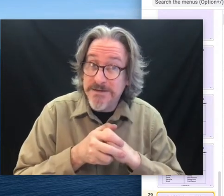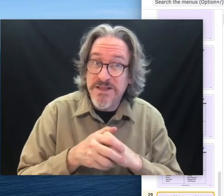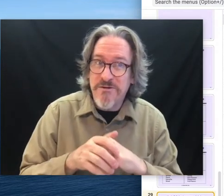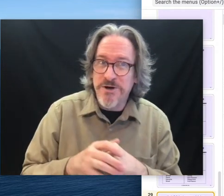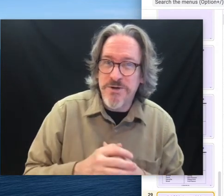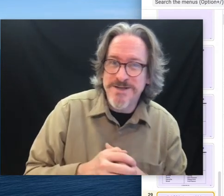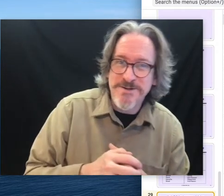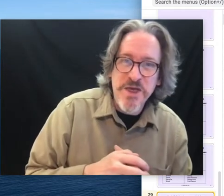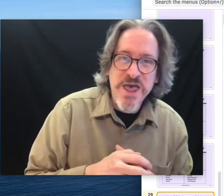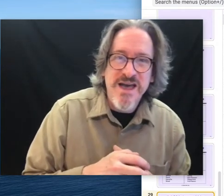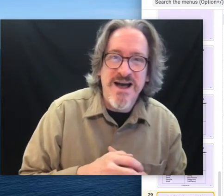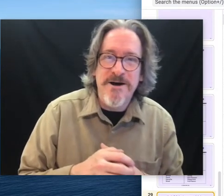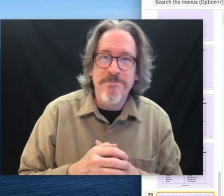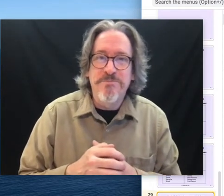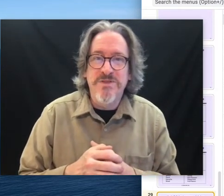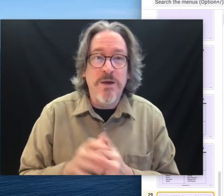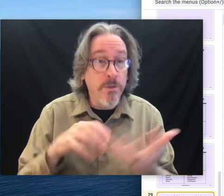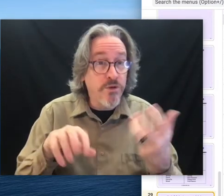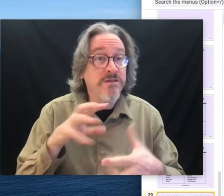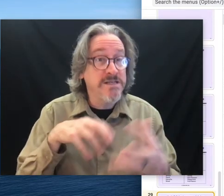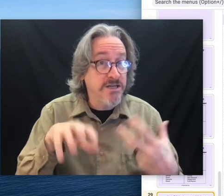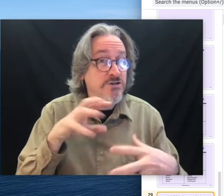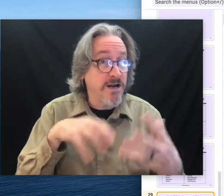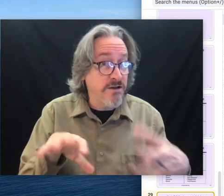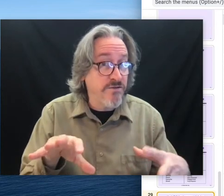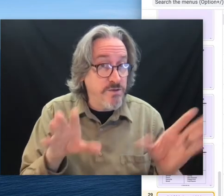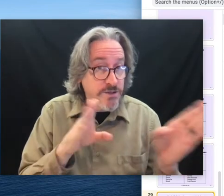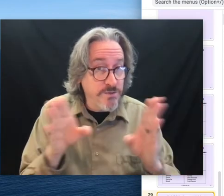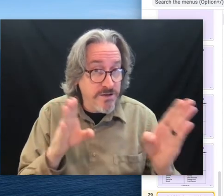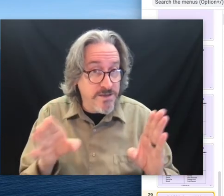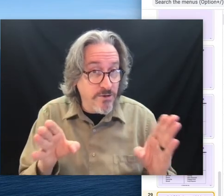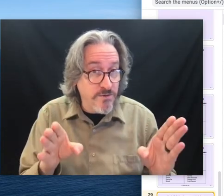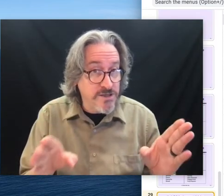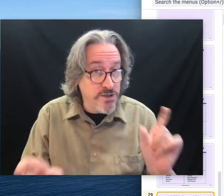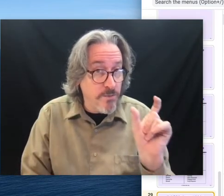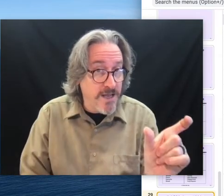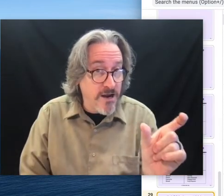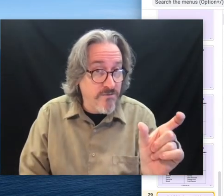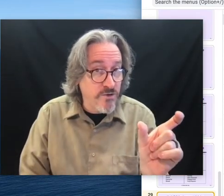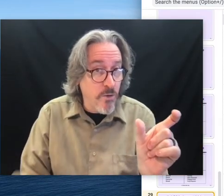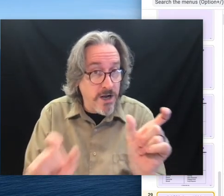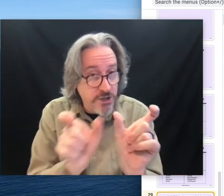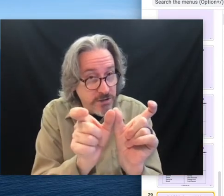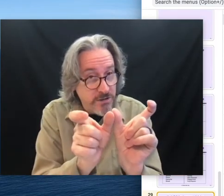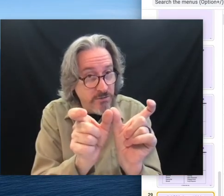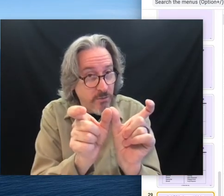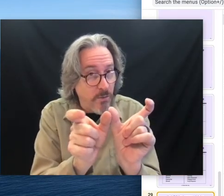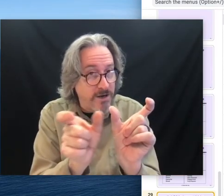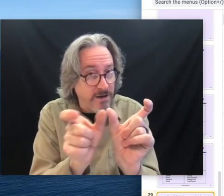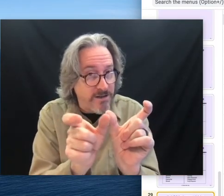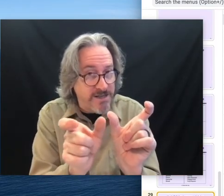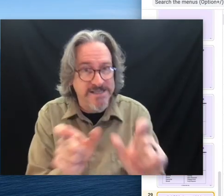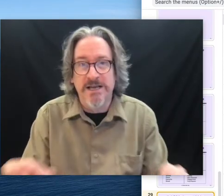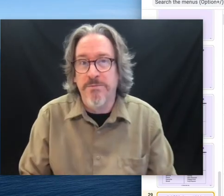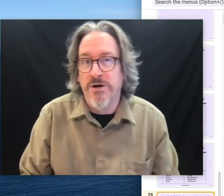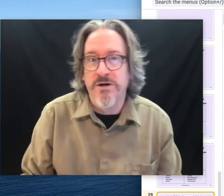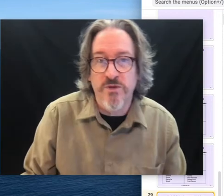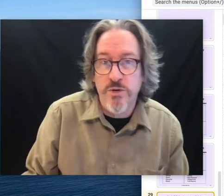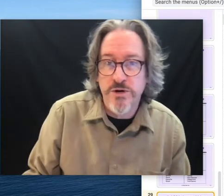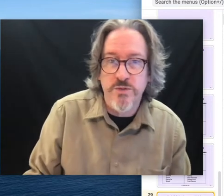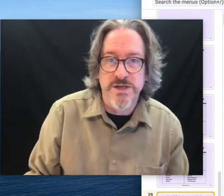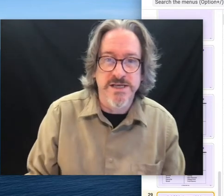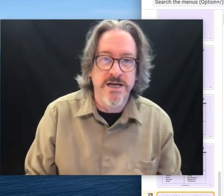a theme in that one question. They will put things in to try to confuse you, similar things. So be careful to watch what the second